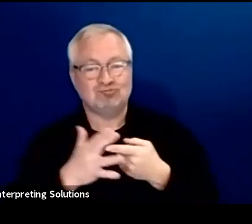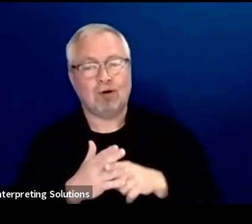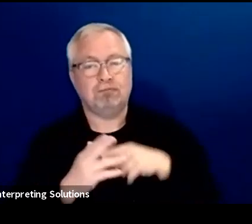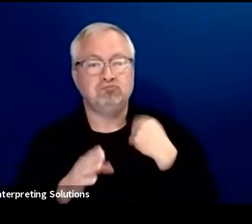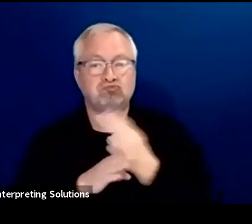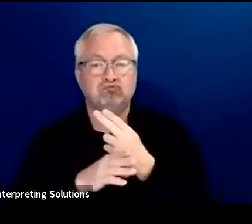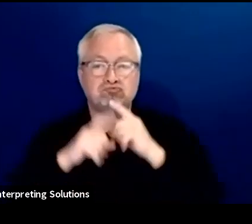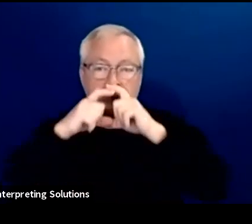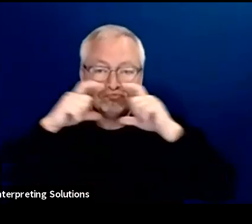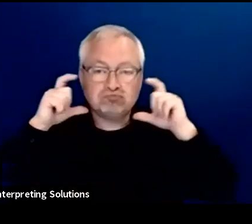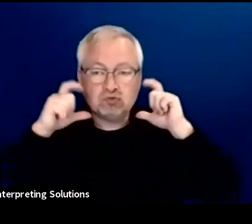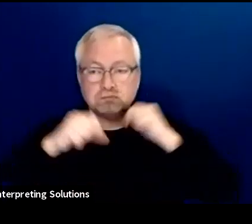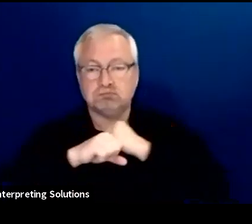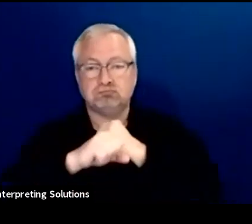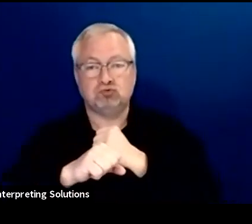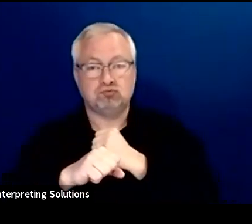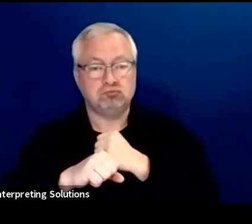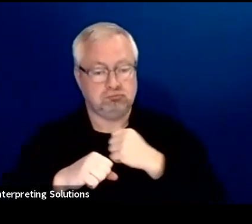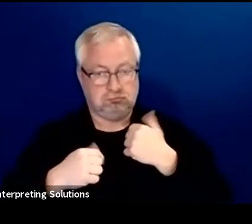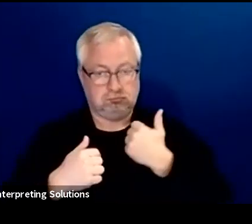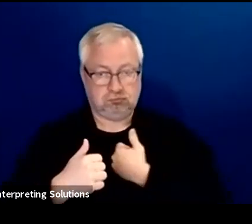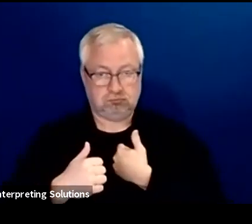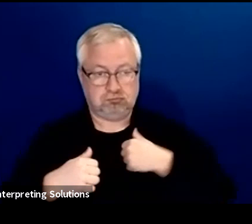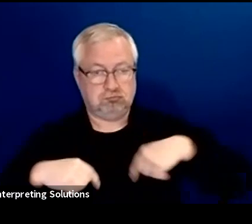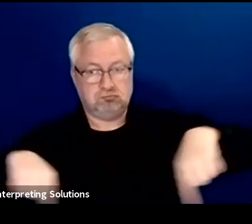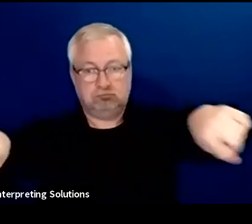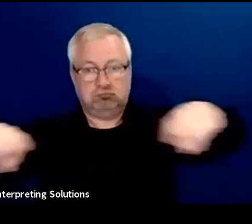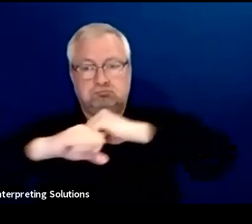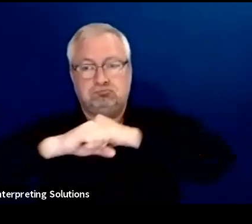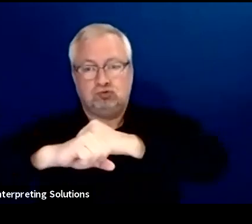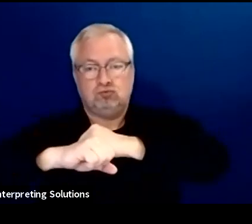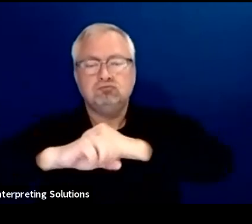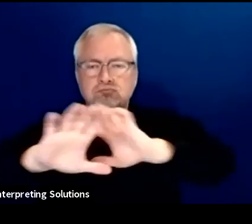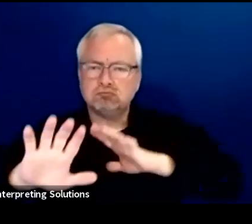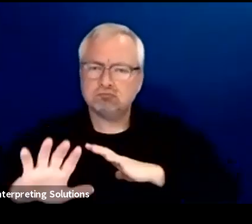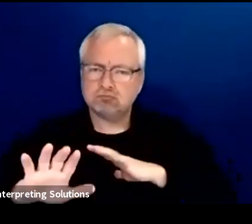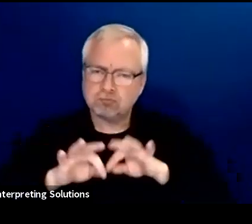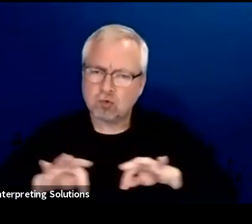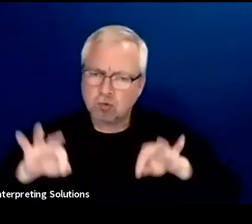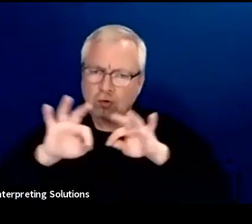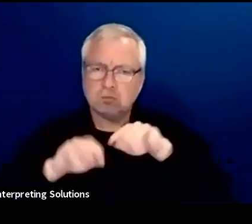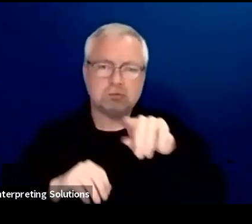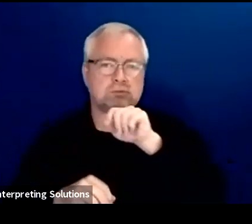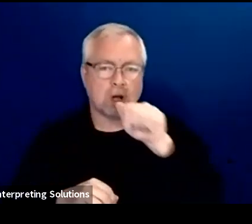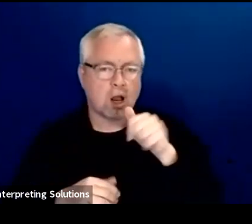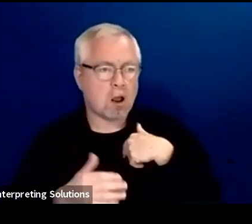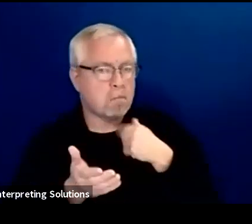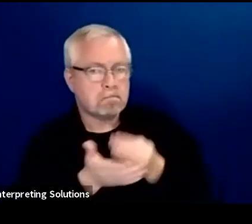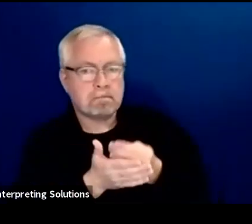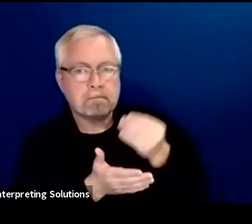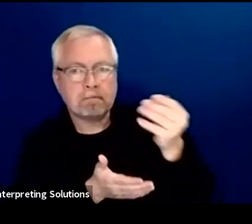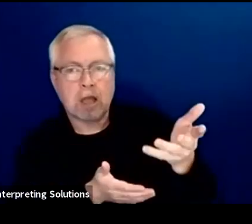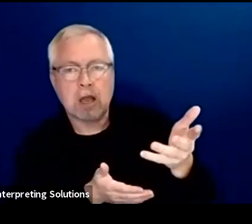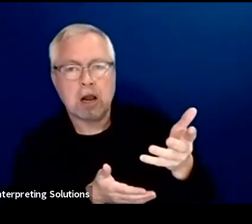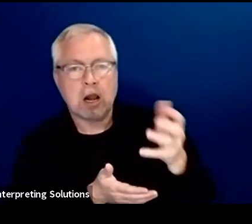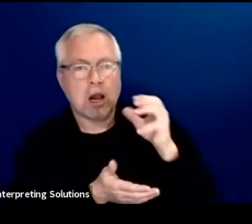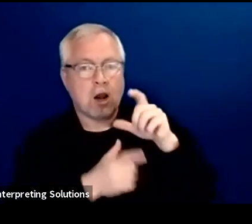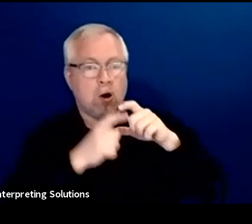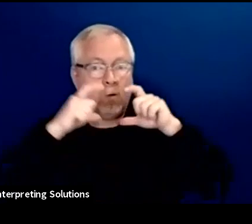others, it's so critical that you don't try to buy or wear surgical masks or N95